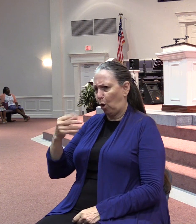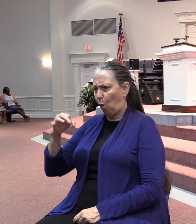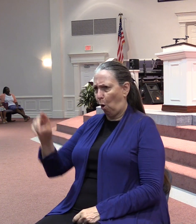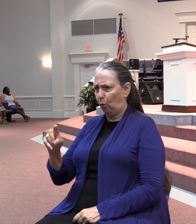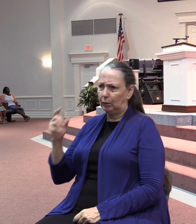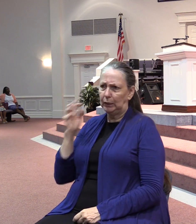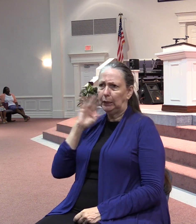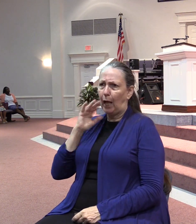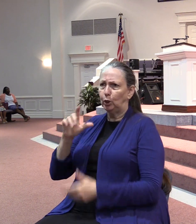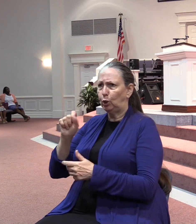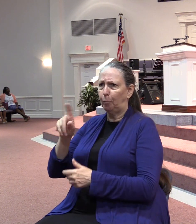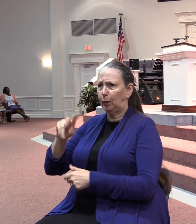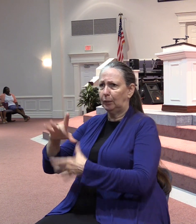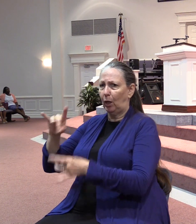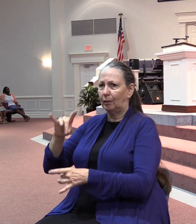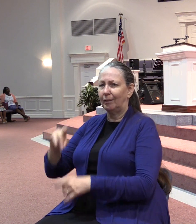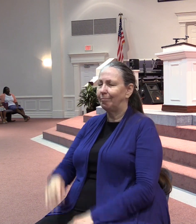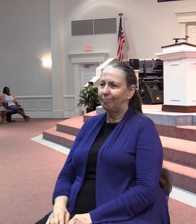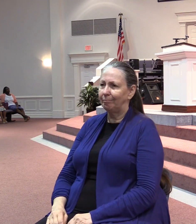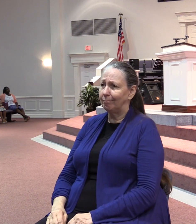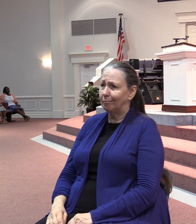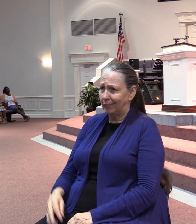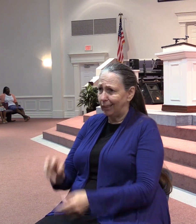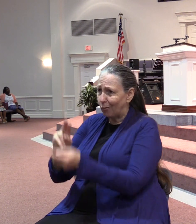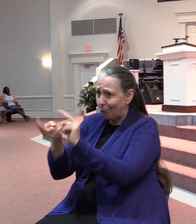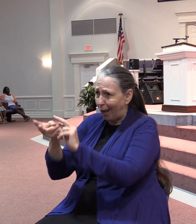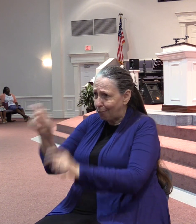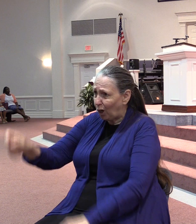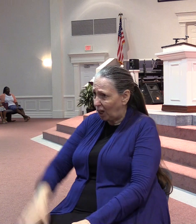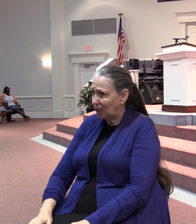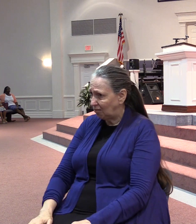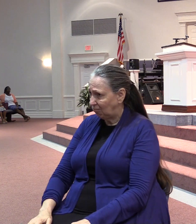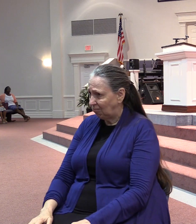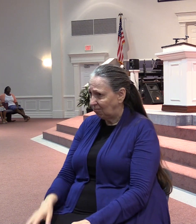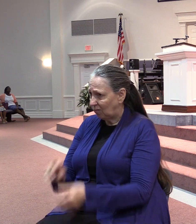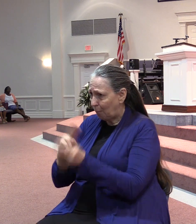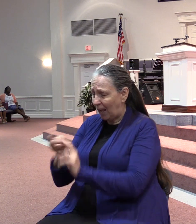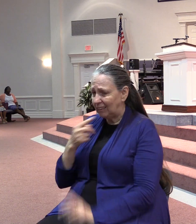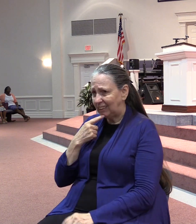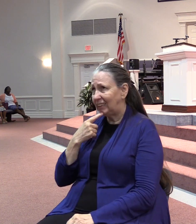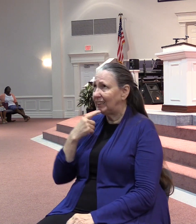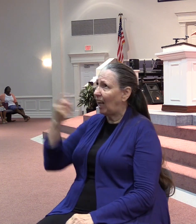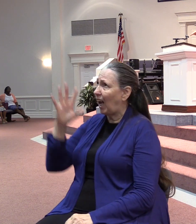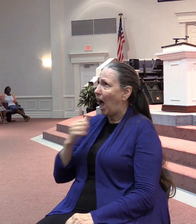spiritual. All we're saying is you just got to start repenting. Amen. For sins.